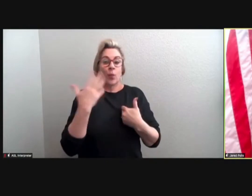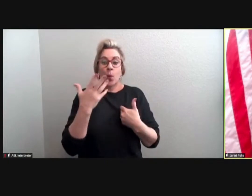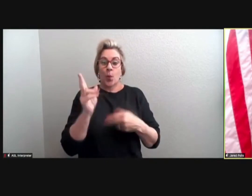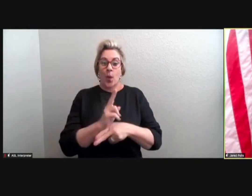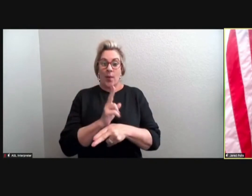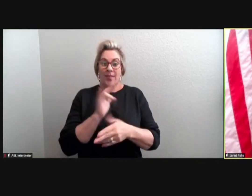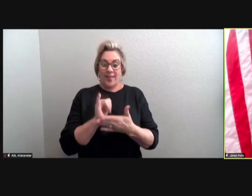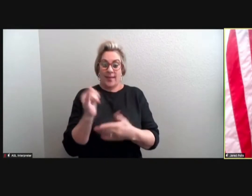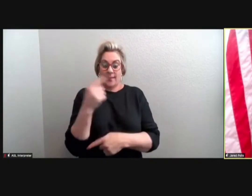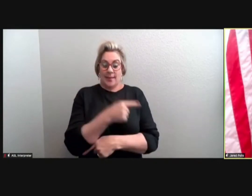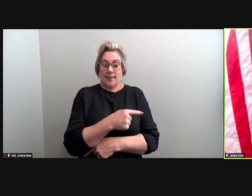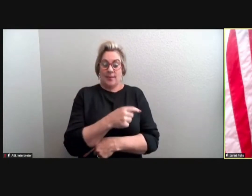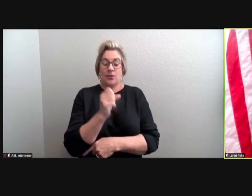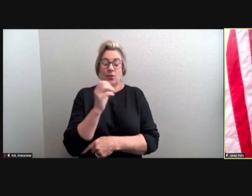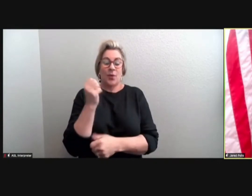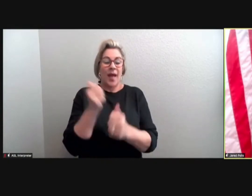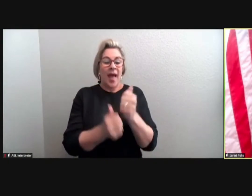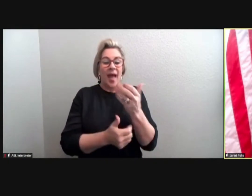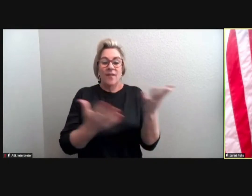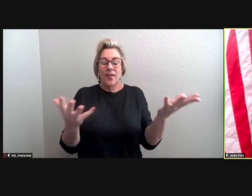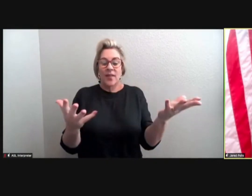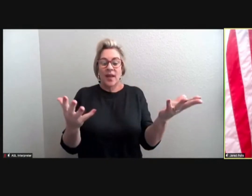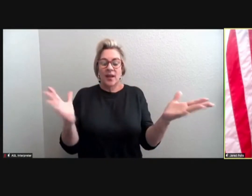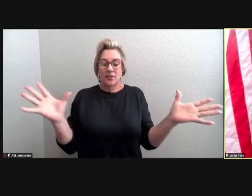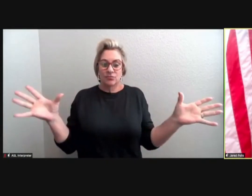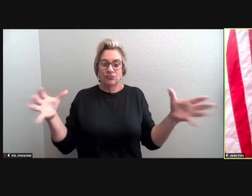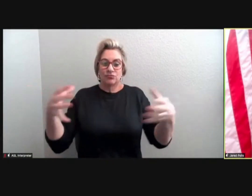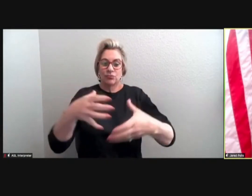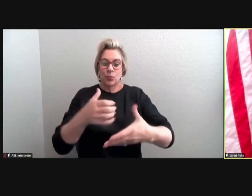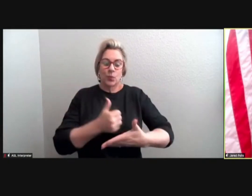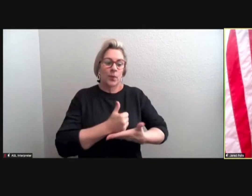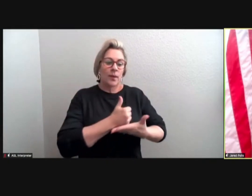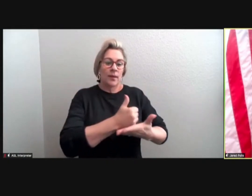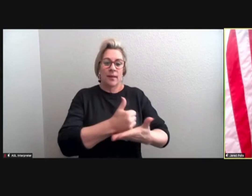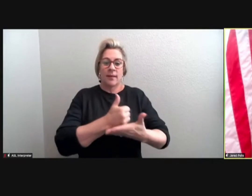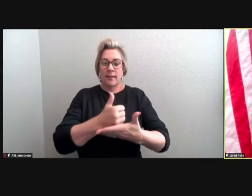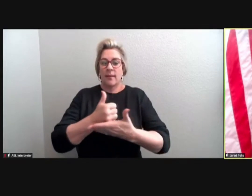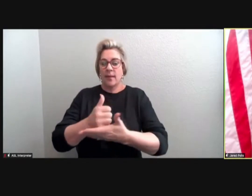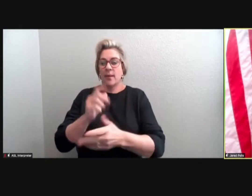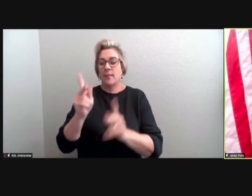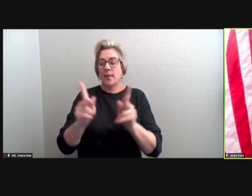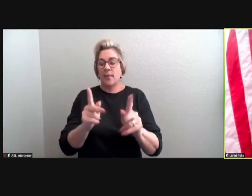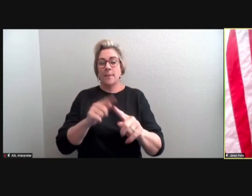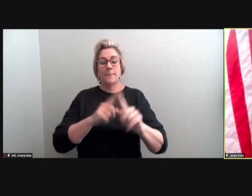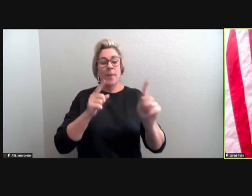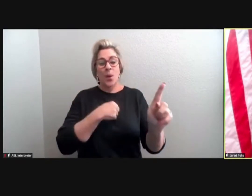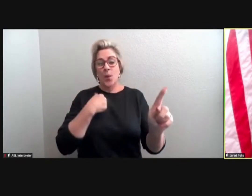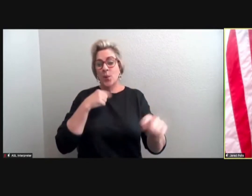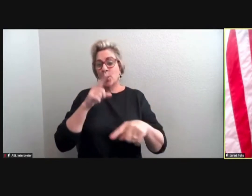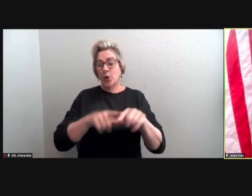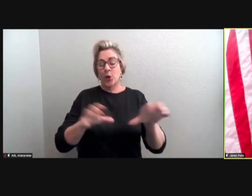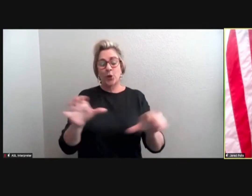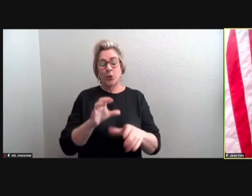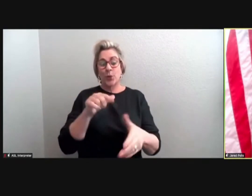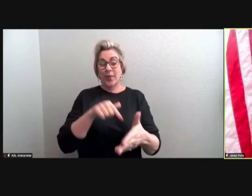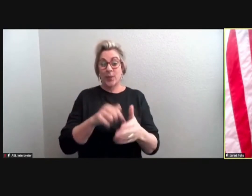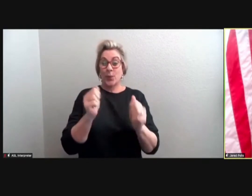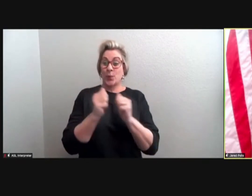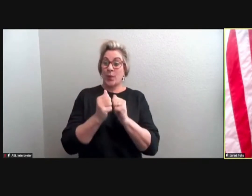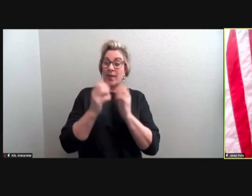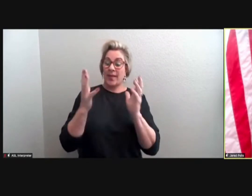really everything is coming together to help folks. And we wouldn't be able to do it without so many of